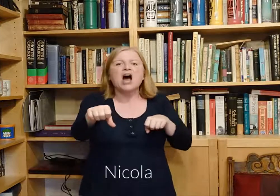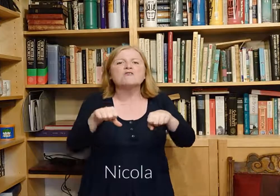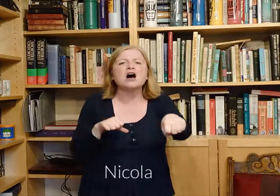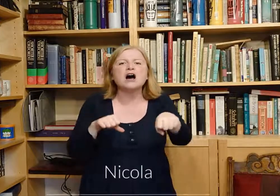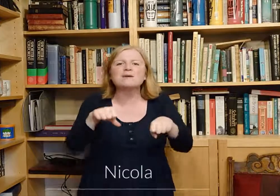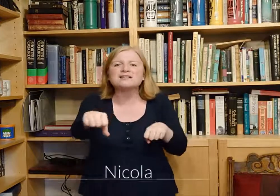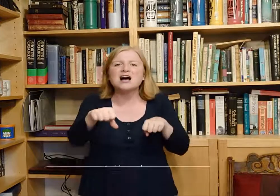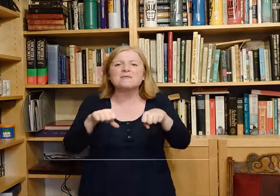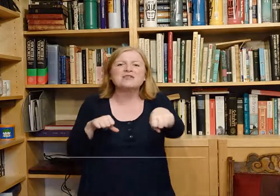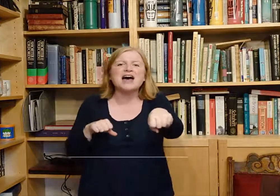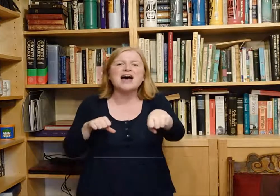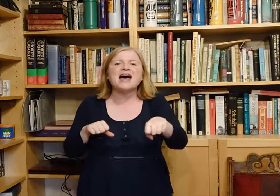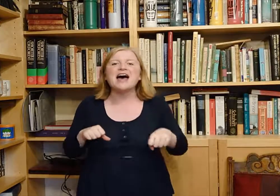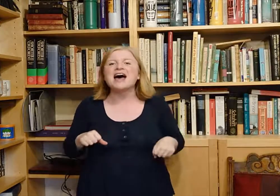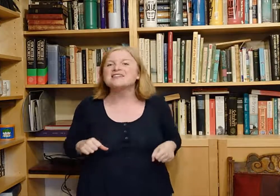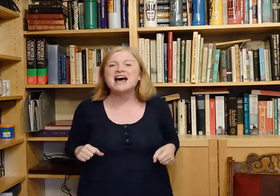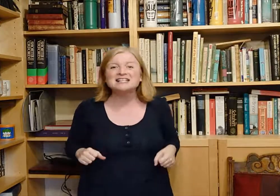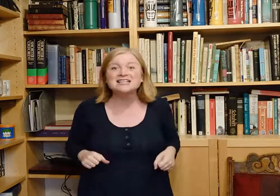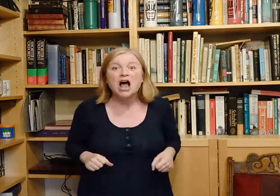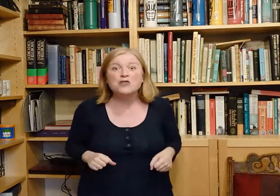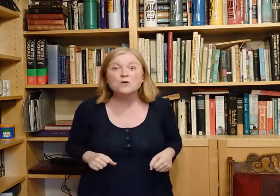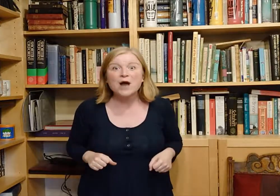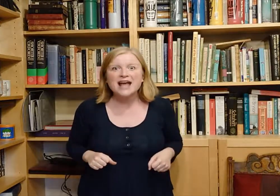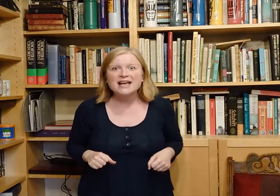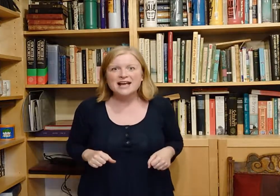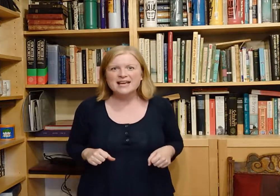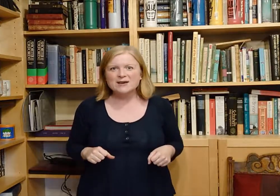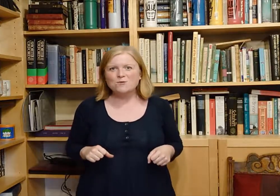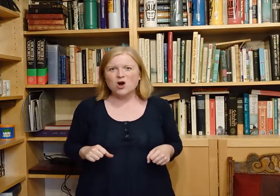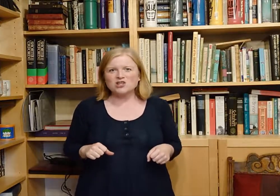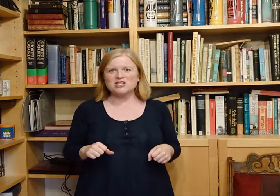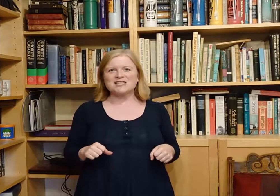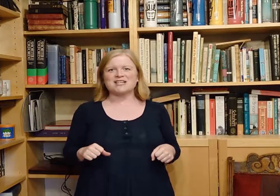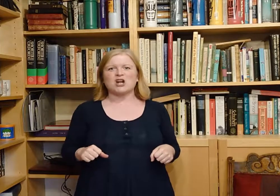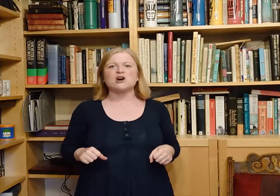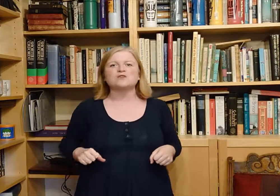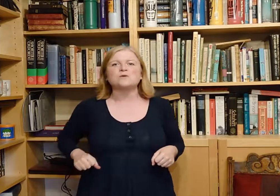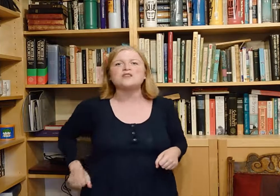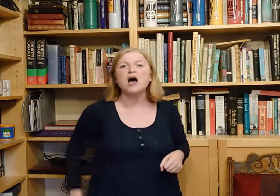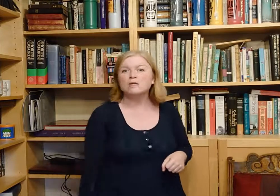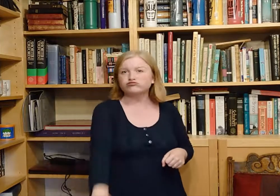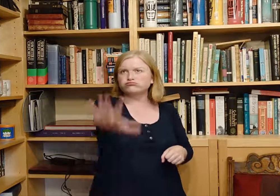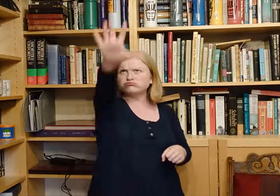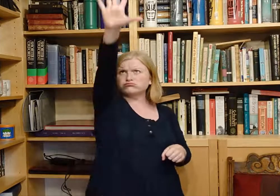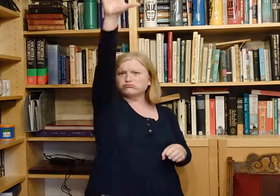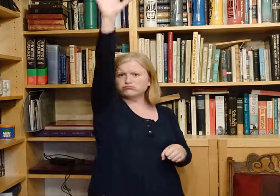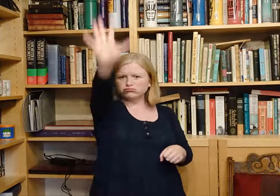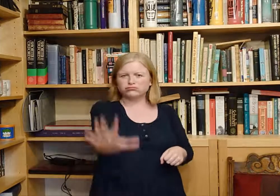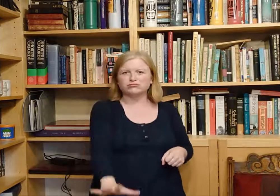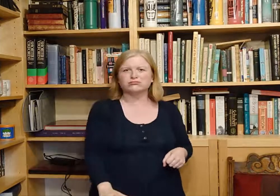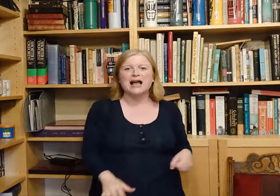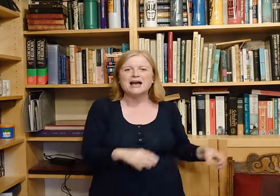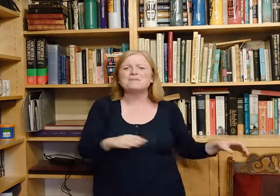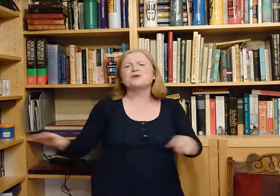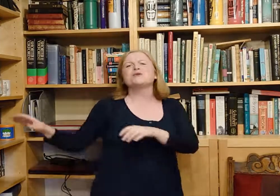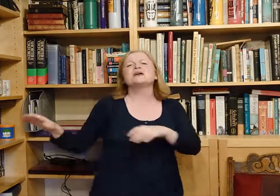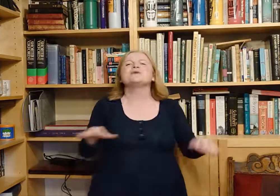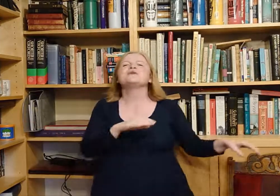a rubber dub there. That's the way he washes his clothes, with a woo and a boogie